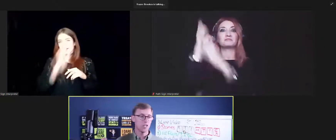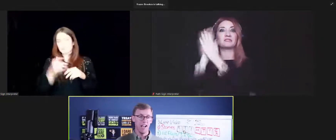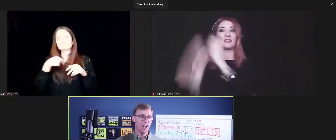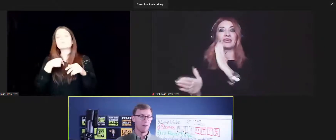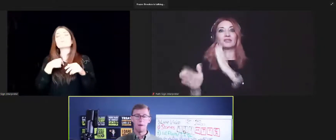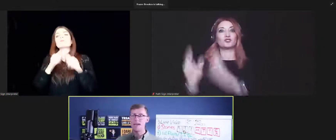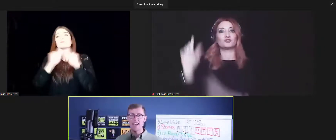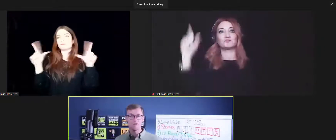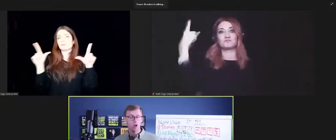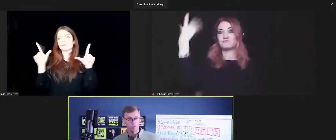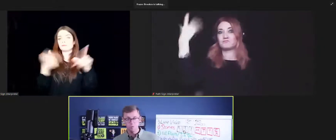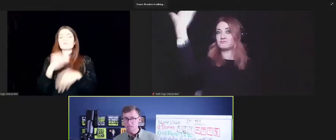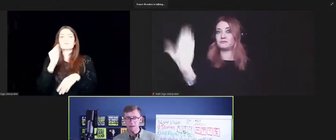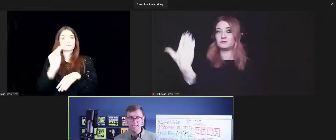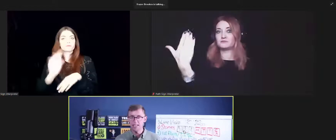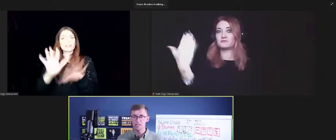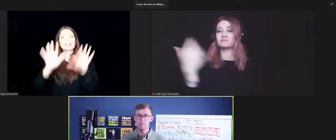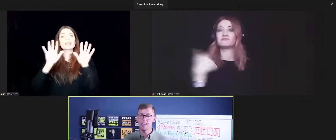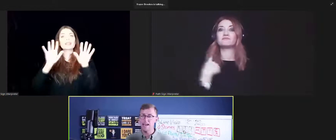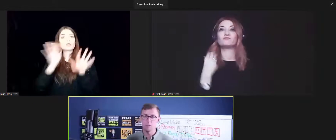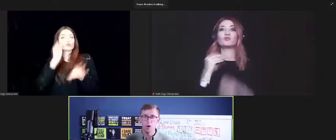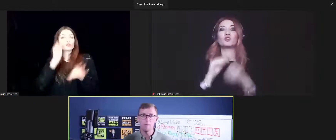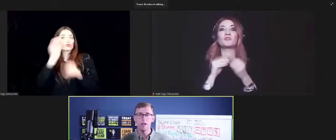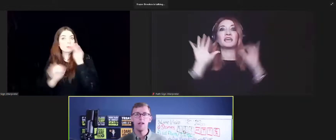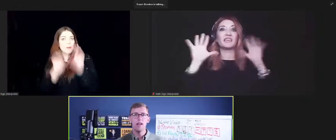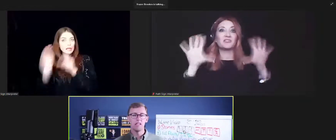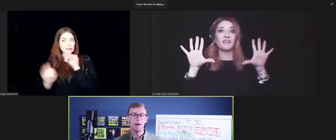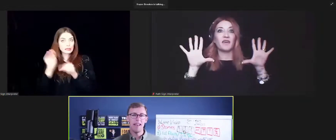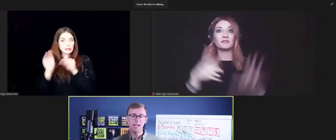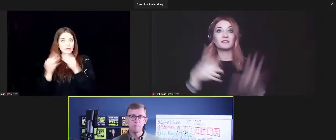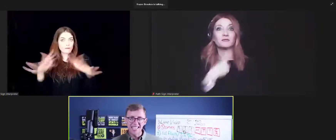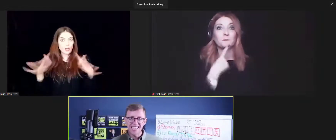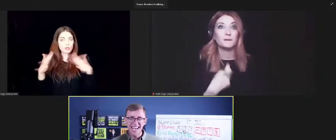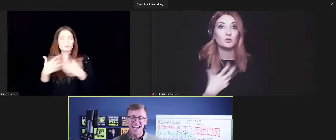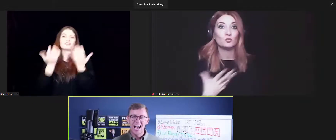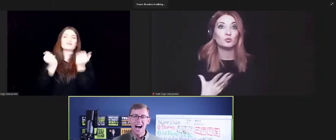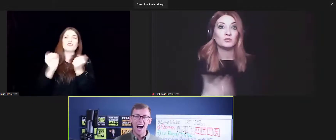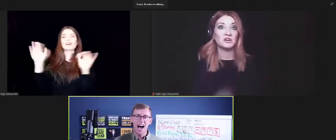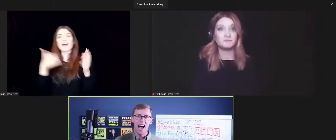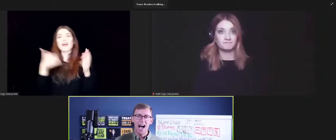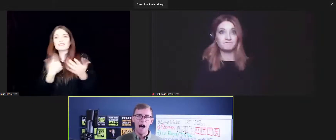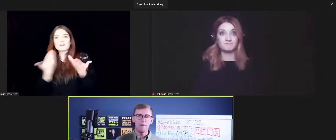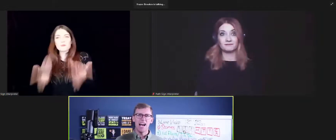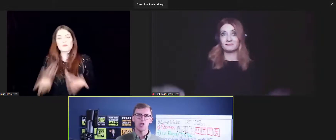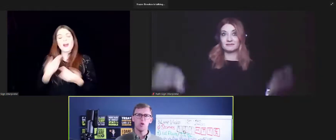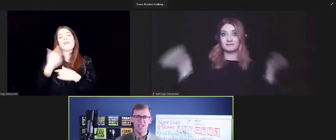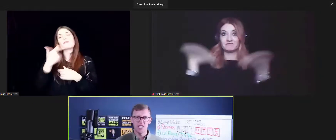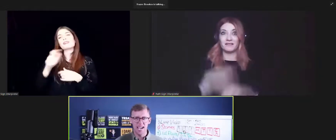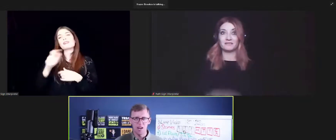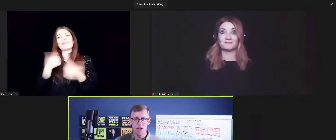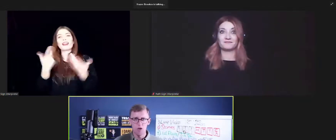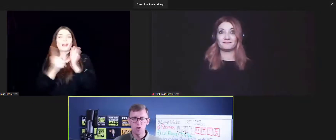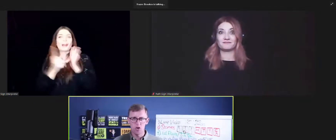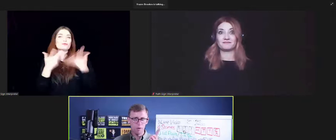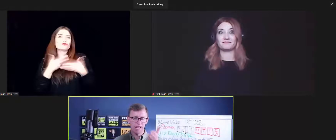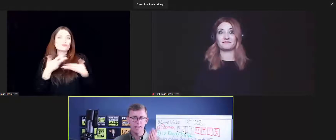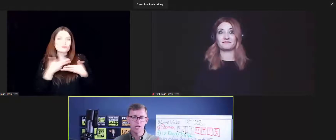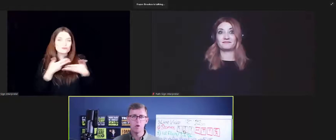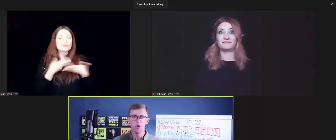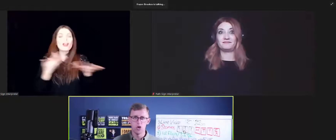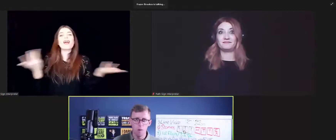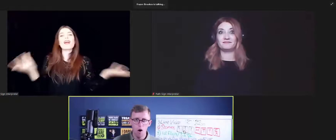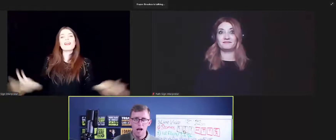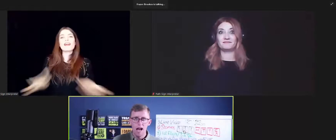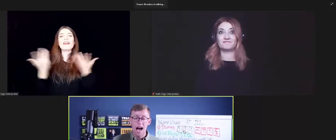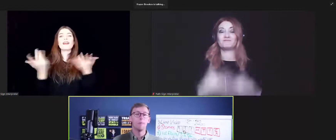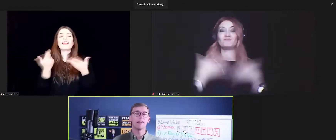guys, I'm here. I've got some time to kill to my next appointment, to my next meeting. I'm going to ask you guys 10 questions because I want to get to know